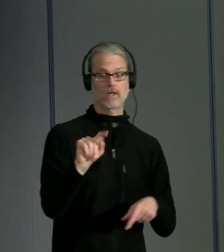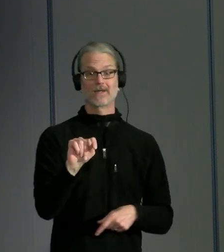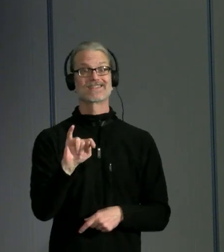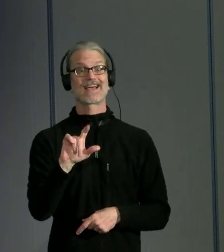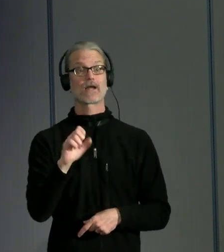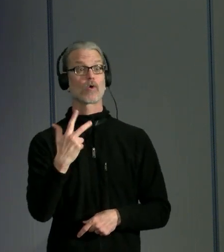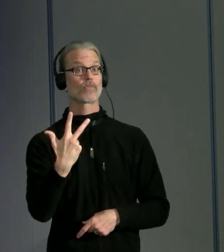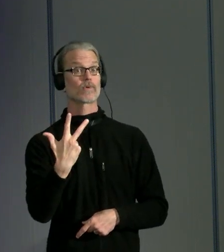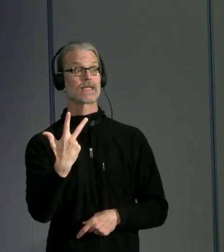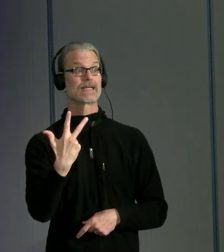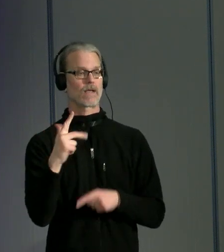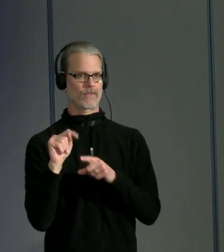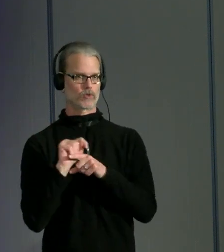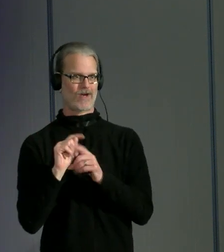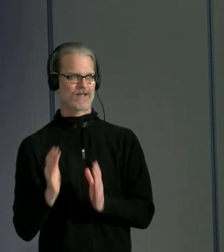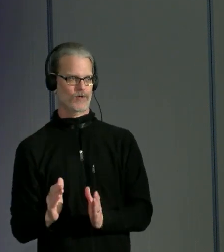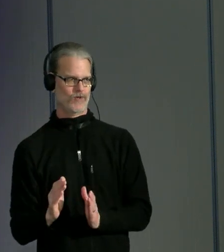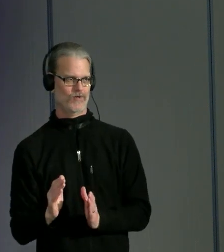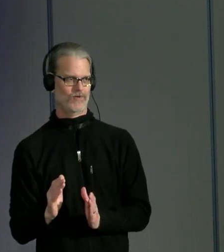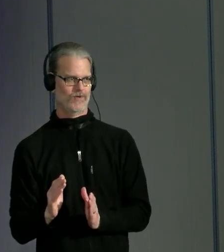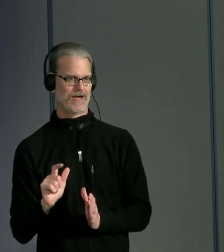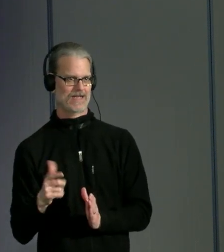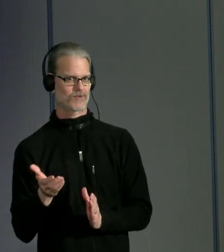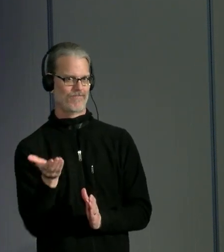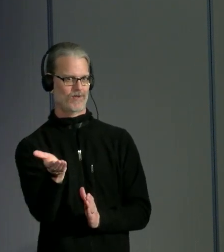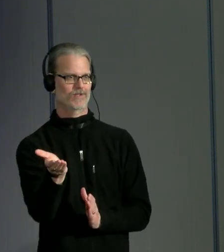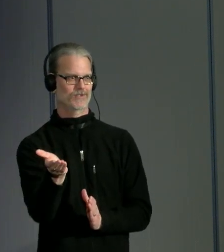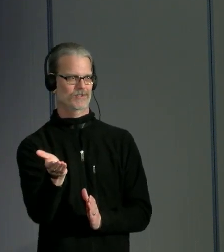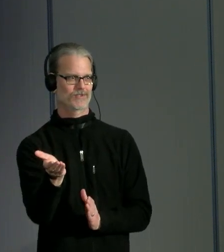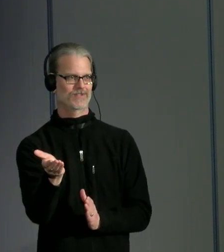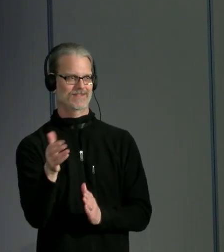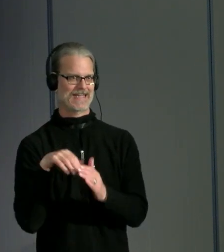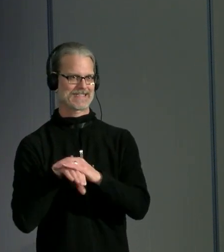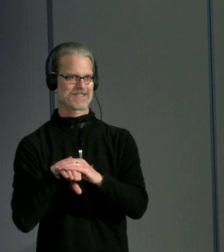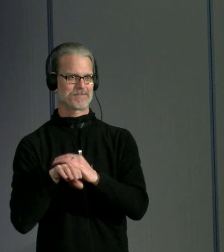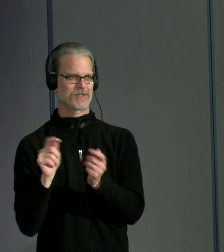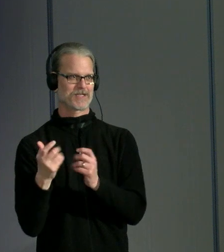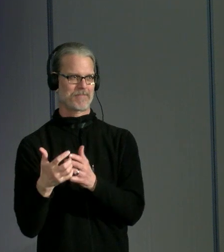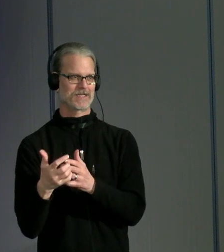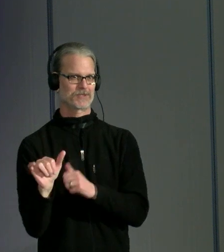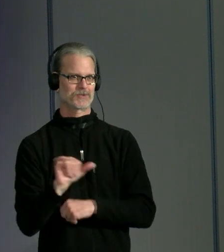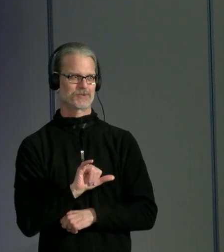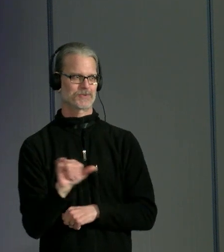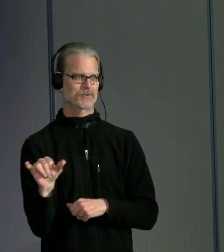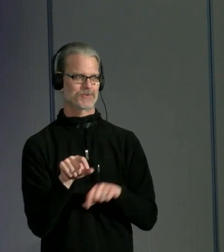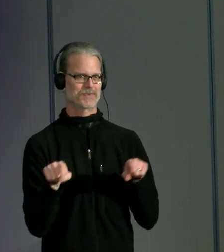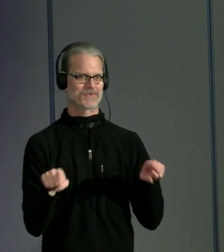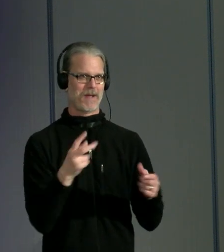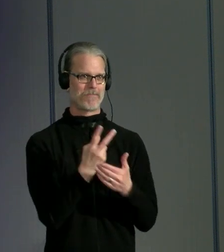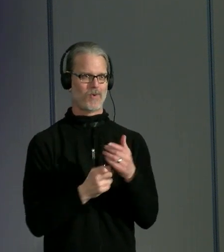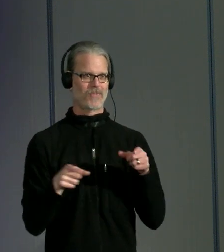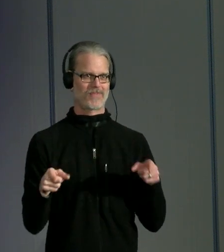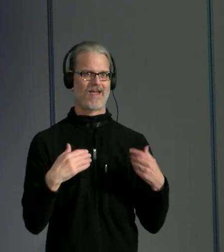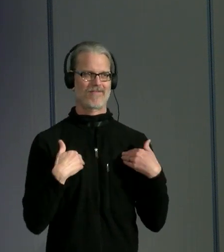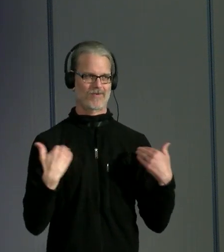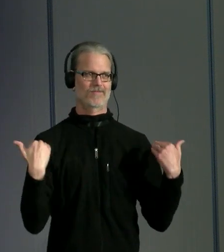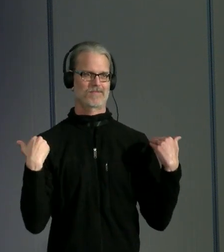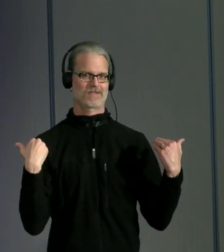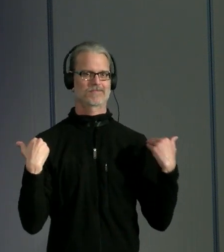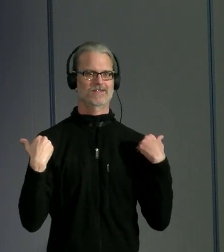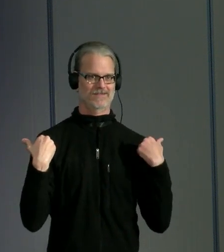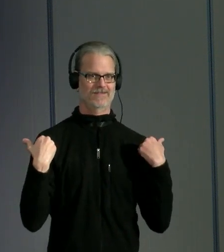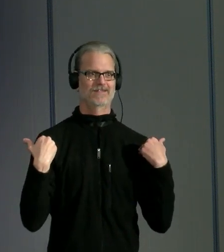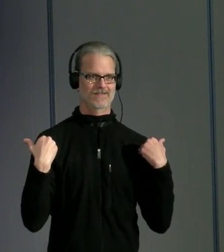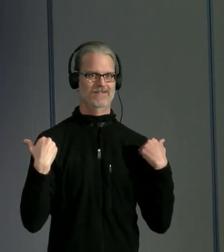III, which is the trainer, needs to furnish accessibility and accommodations. So they both have these obligations.